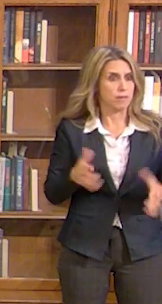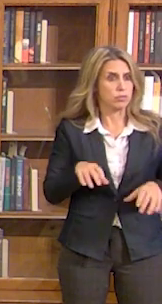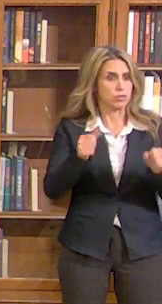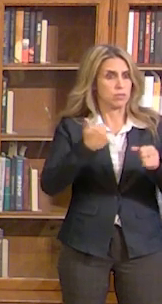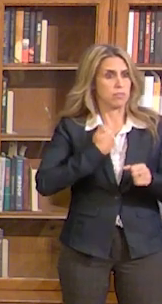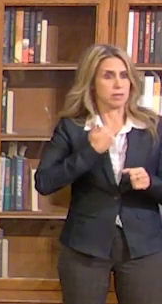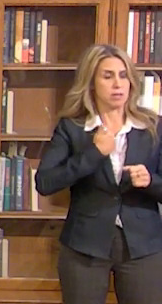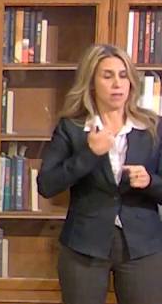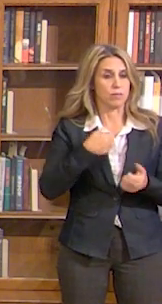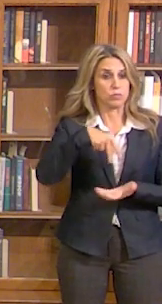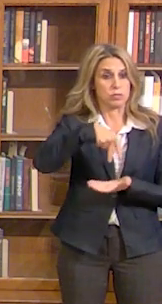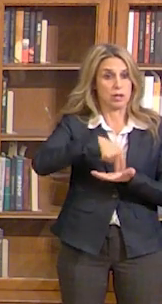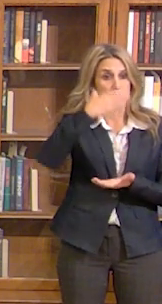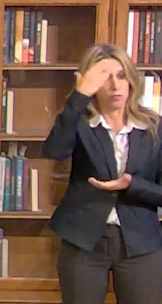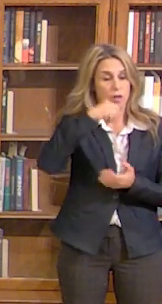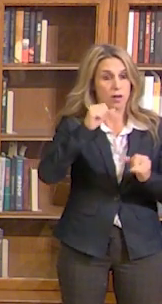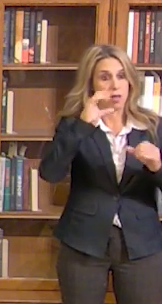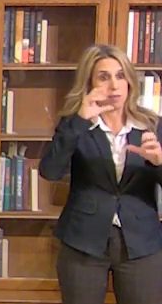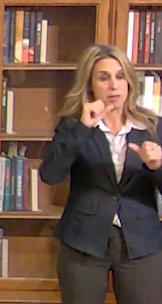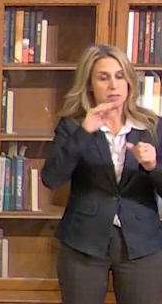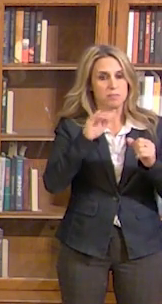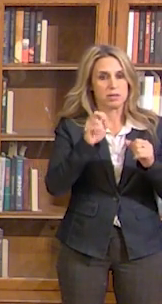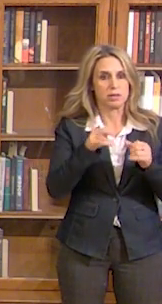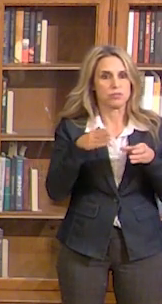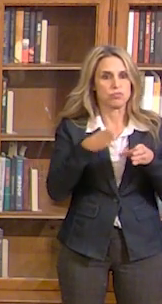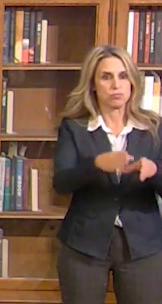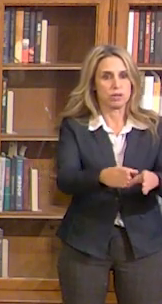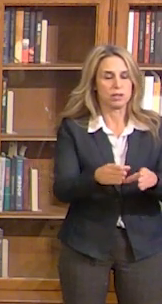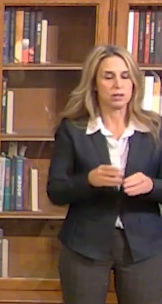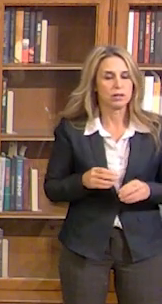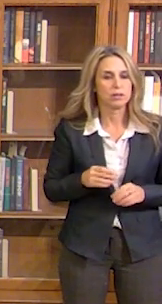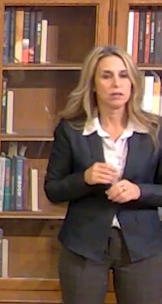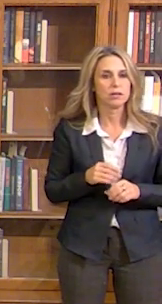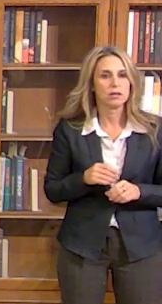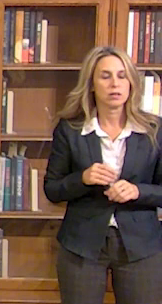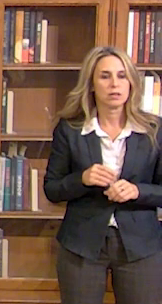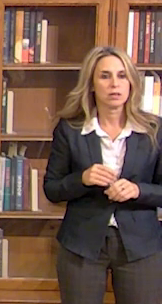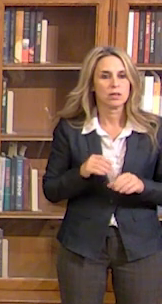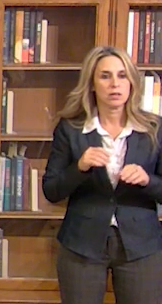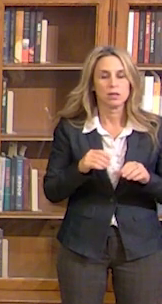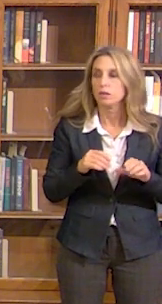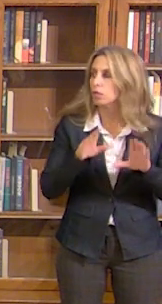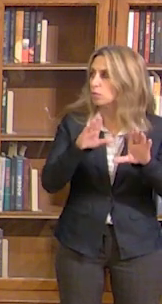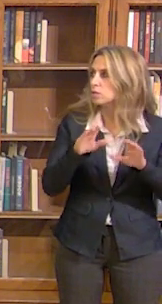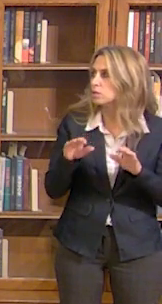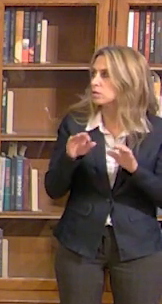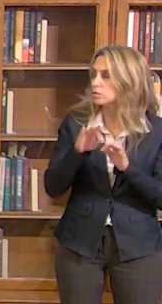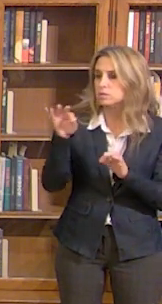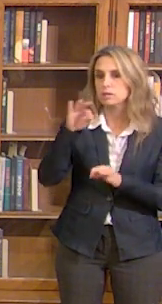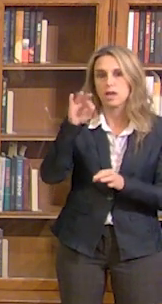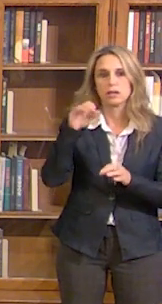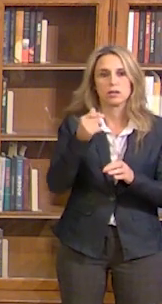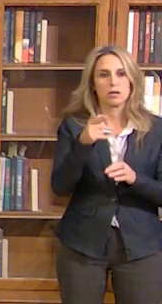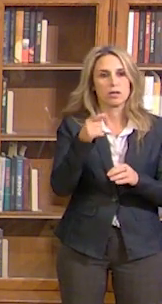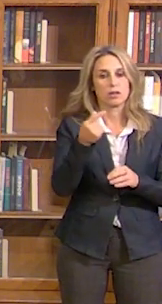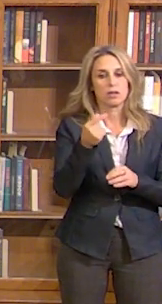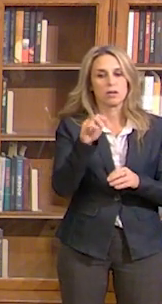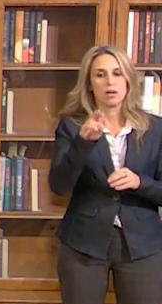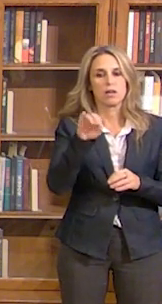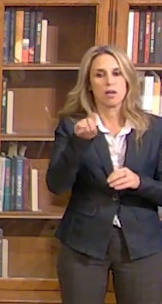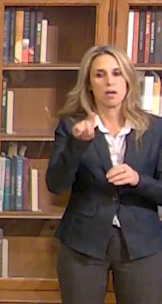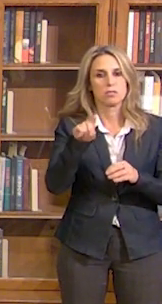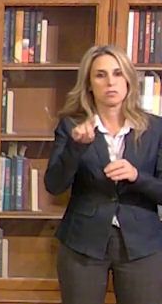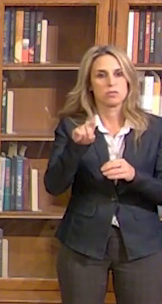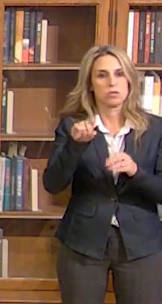of this amazing on Beacon Street and this wonderful St gan's uh sculpture of the mass